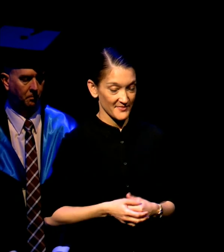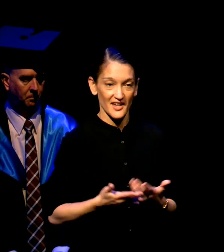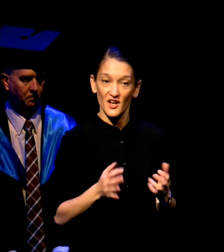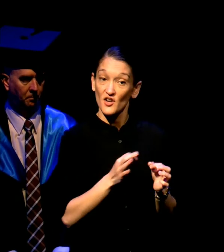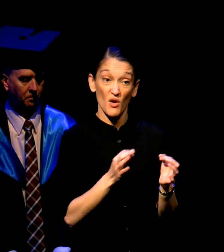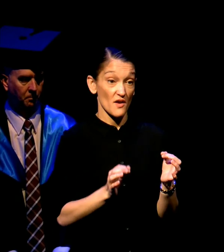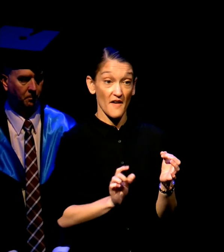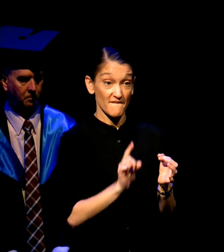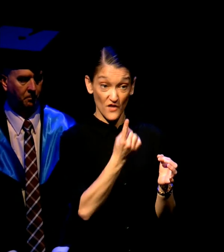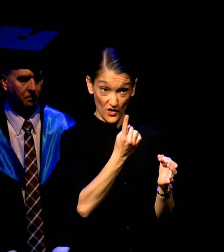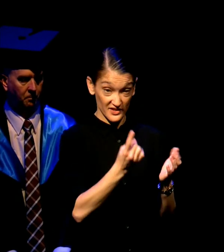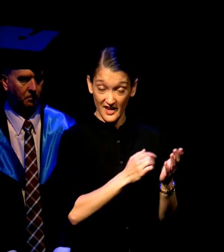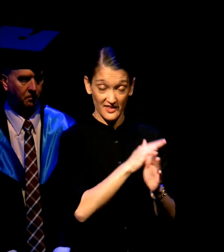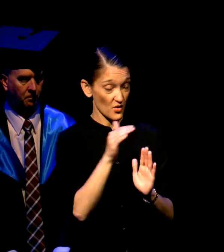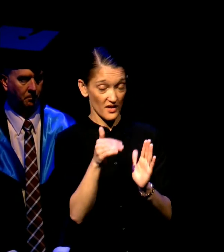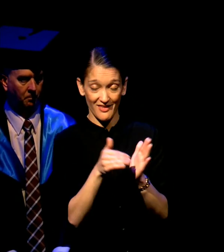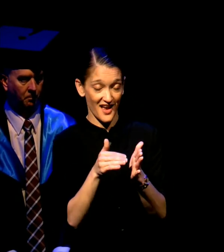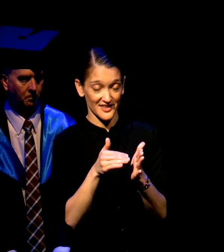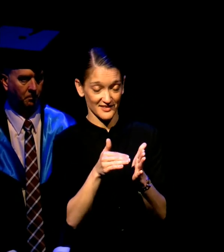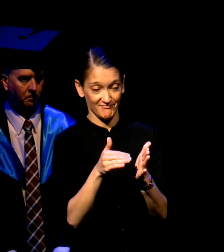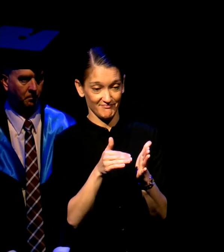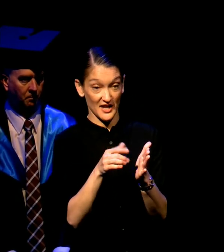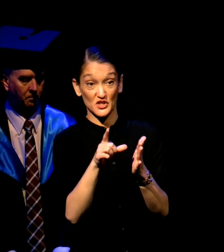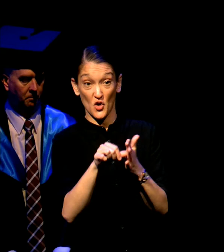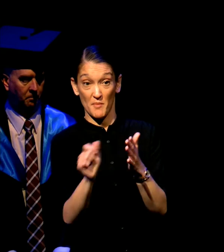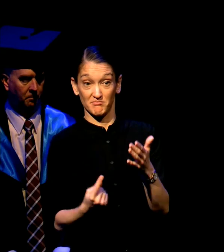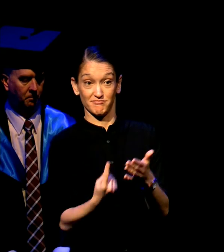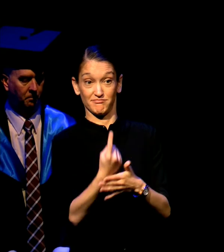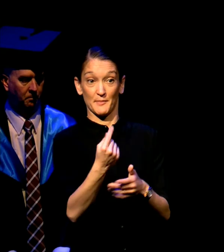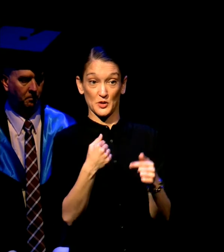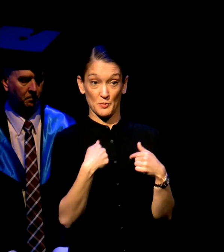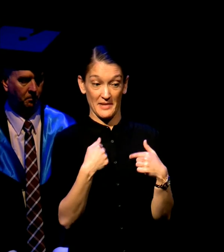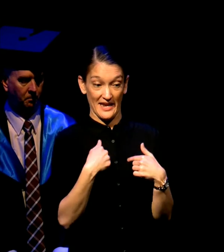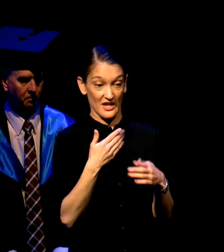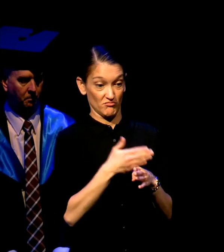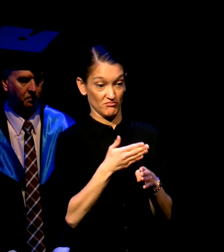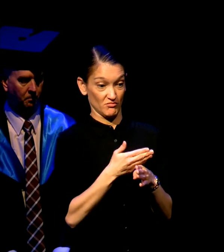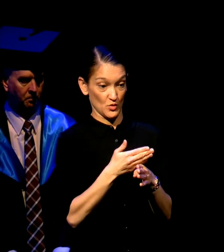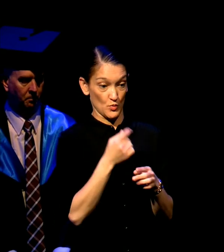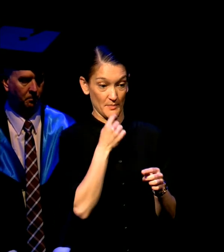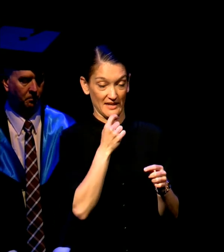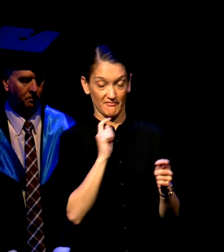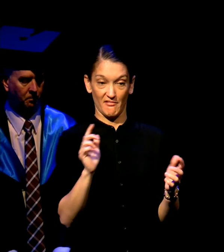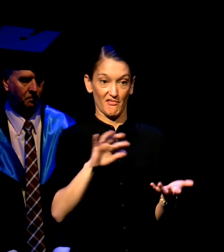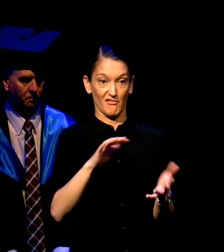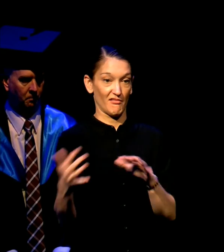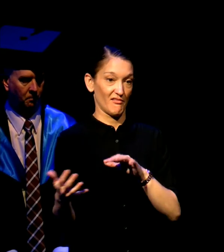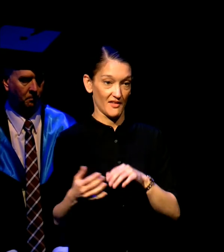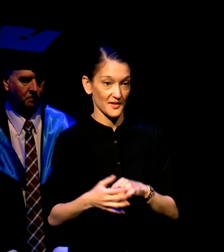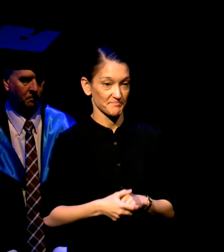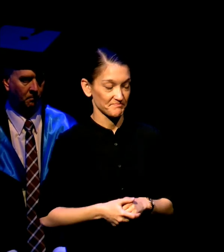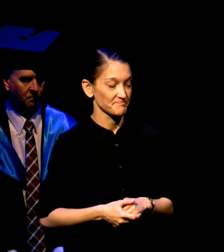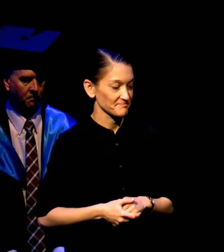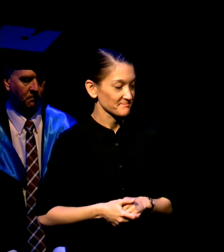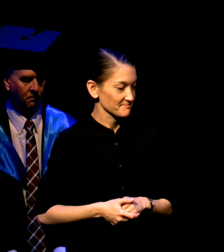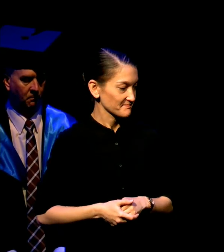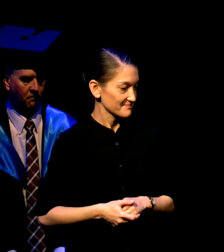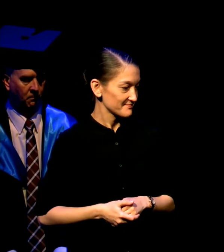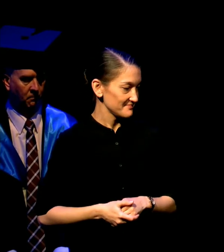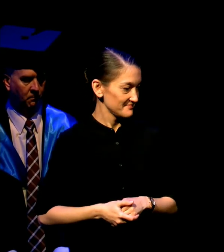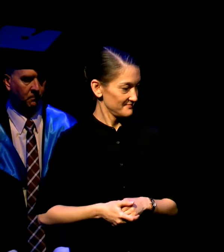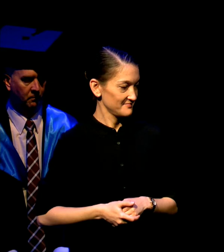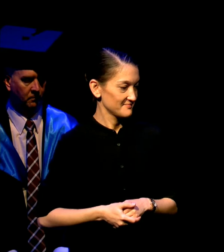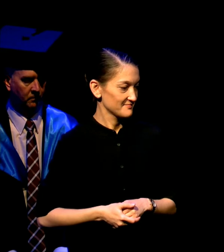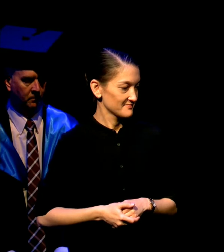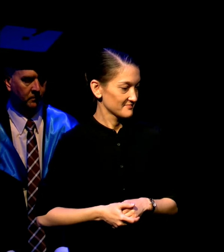the first and not the last time in my working life that my career would be disrupted by the forces of change outside my